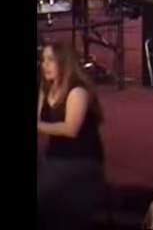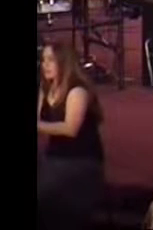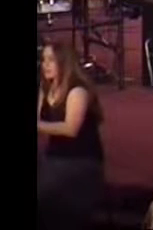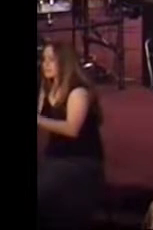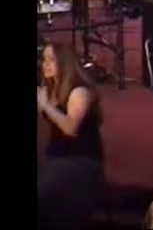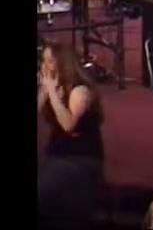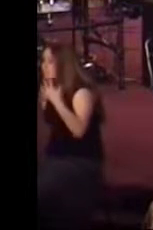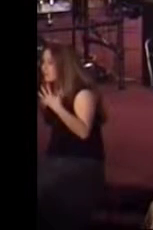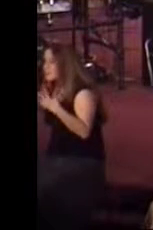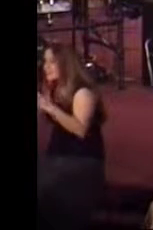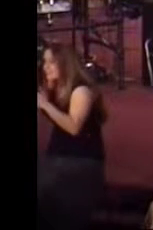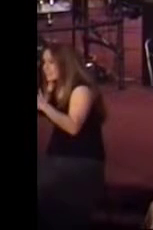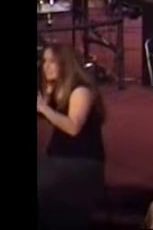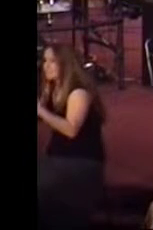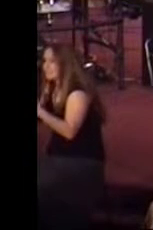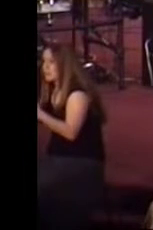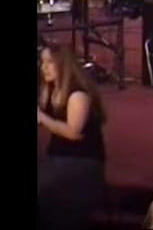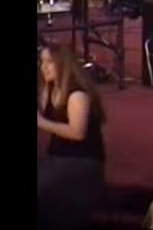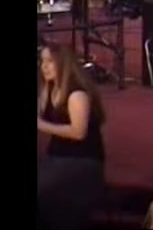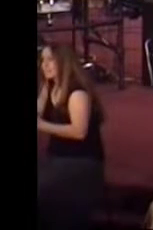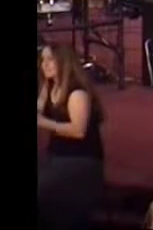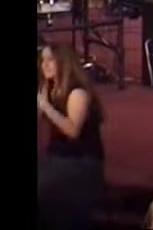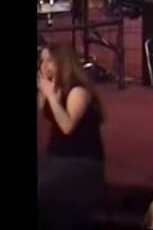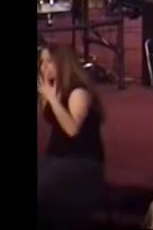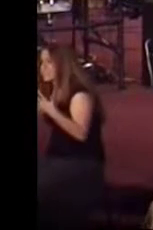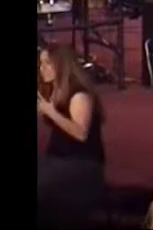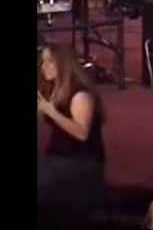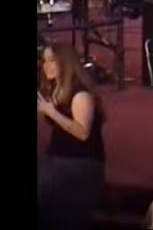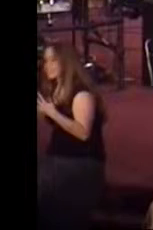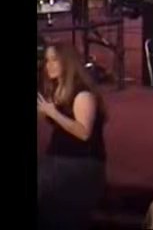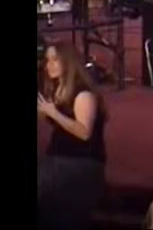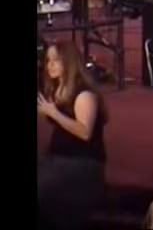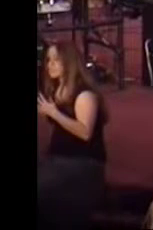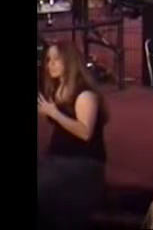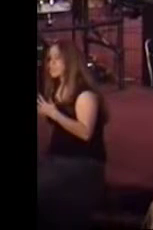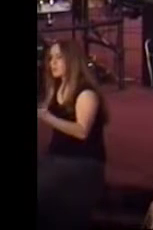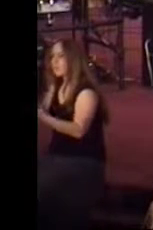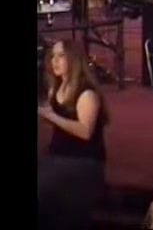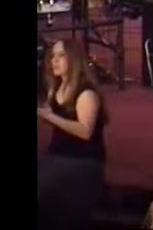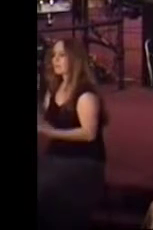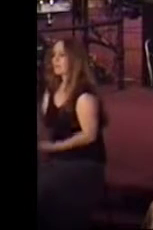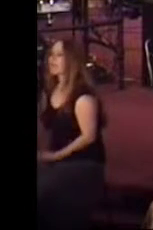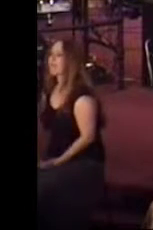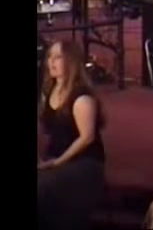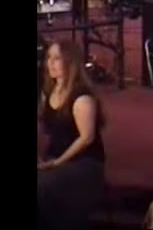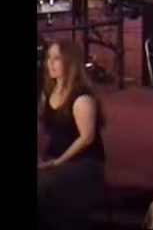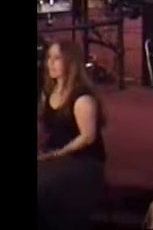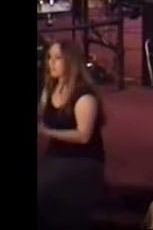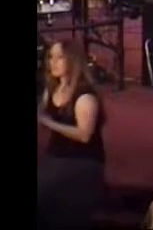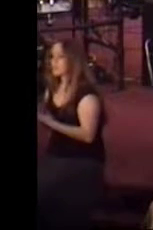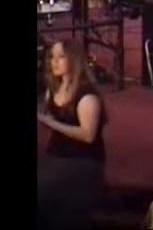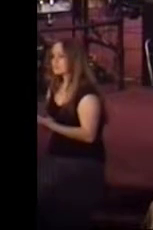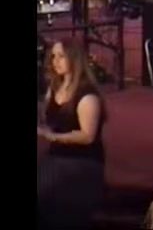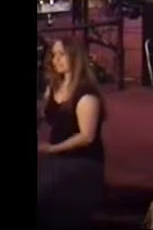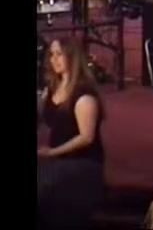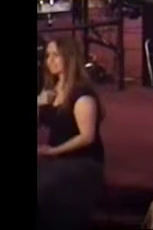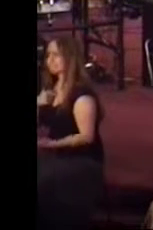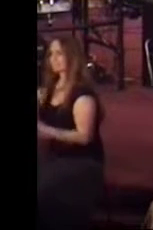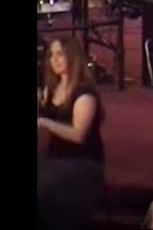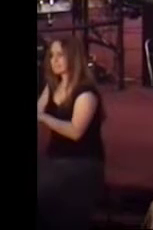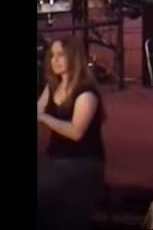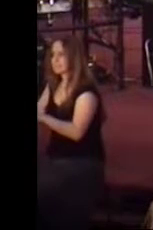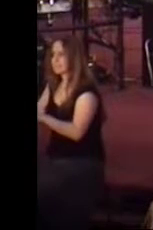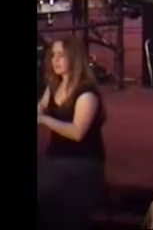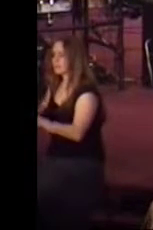this is a deep moment for him. This is a sad moment for him. And he wants to just be alone. He wants me time, you know? He wants